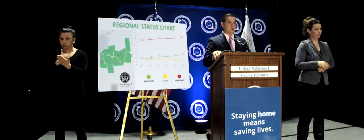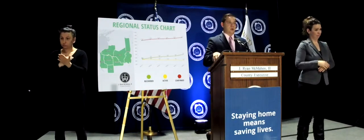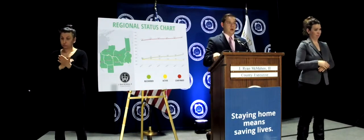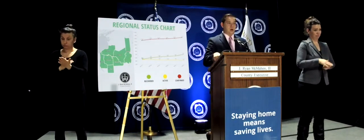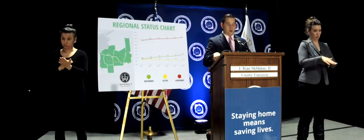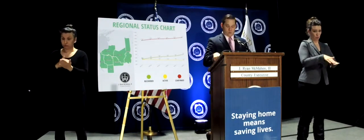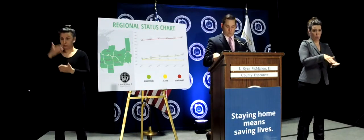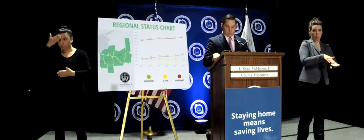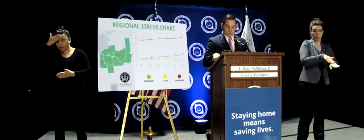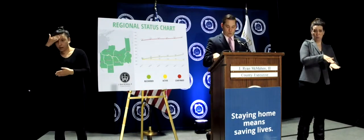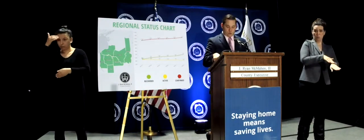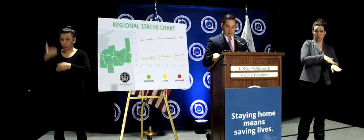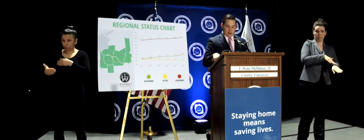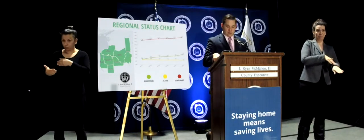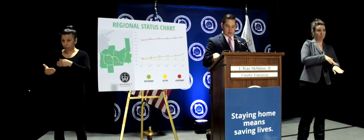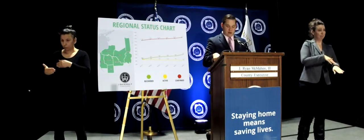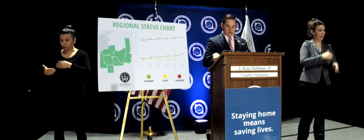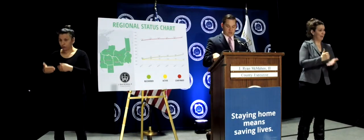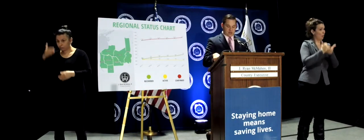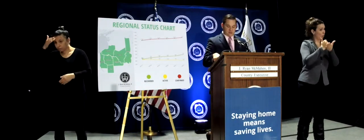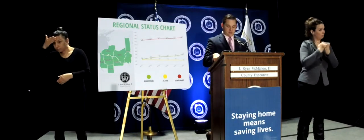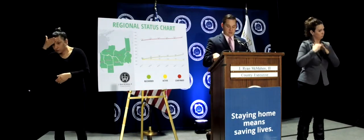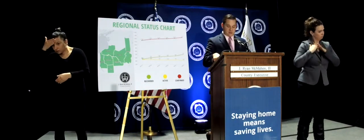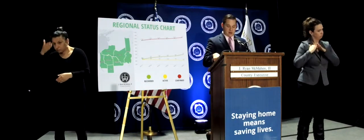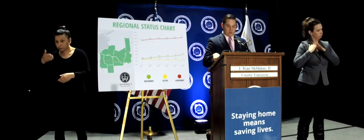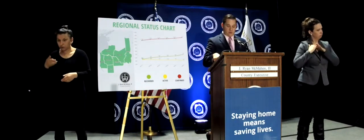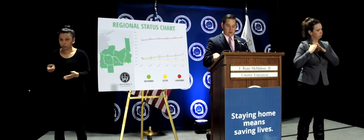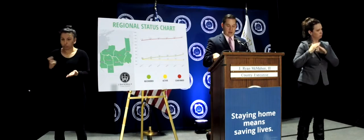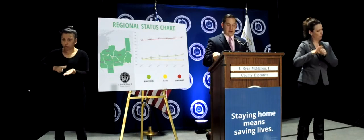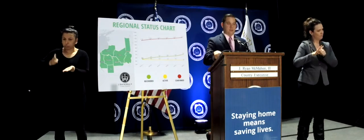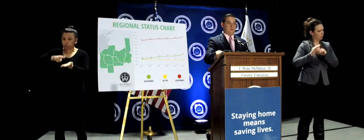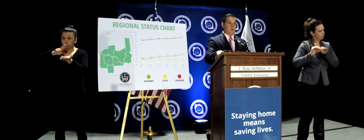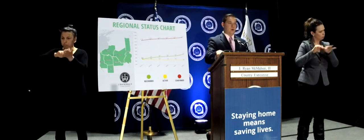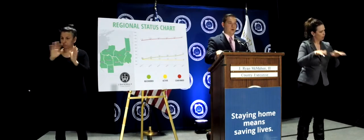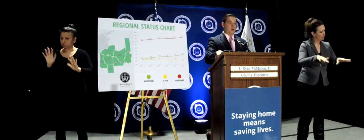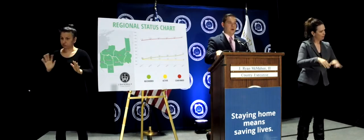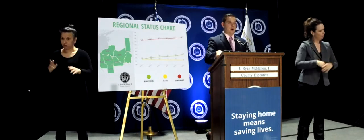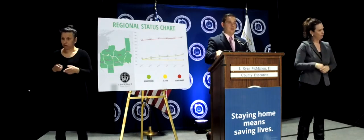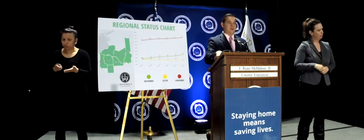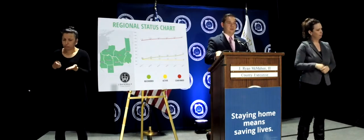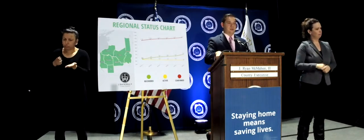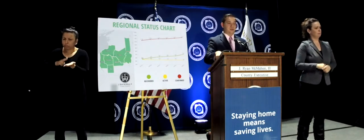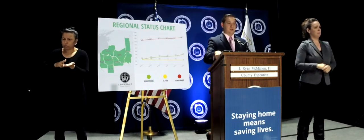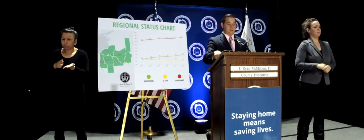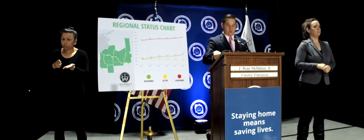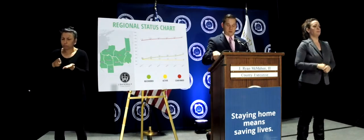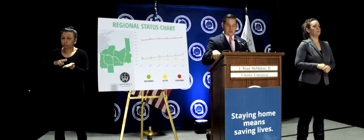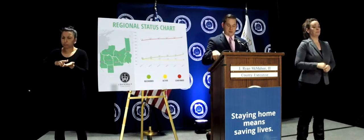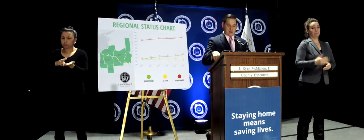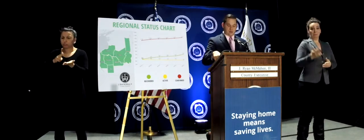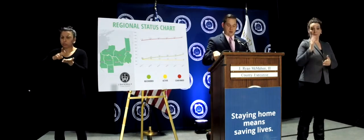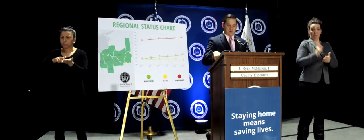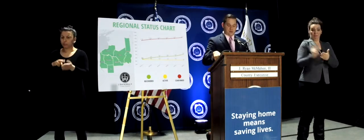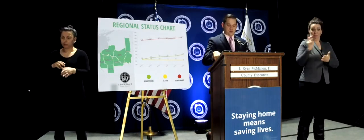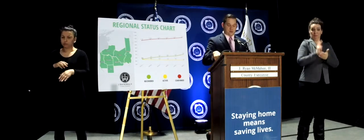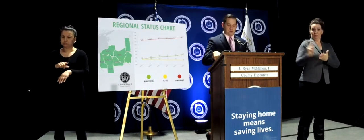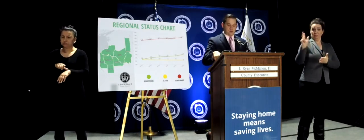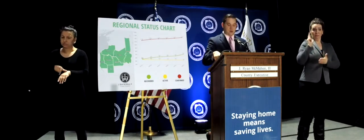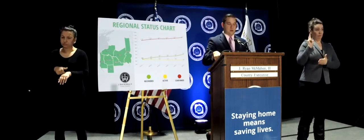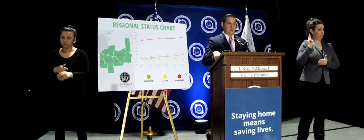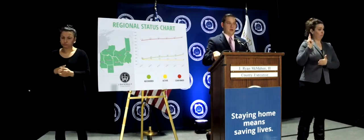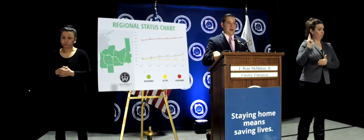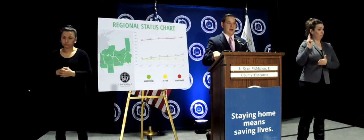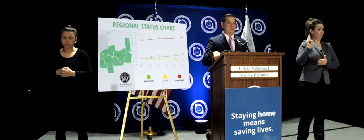down. When you look at the average cases that we had before our voluntary shelter in place, and now the average